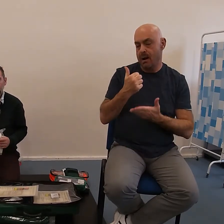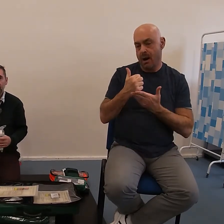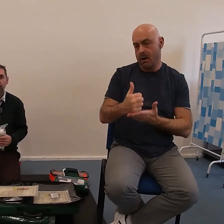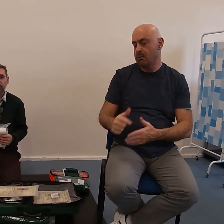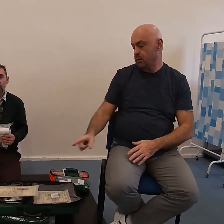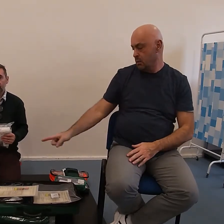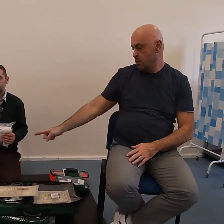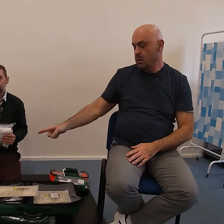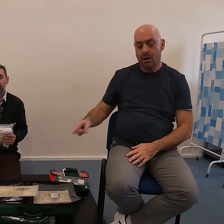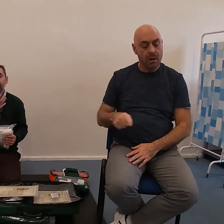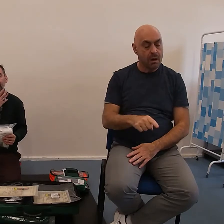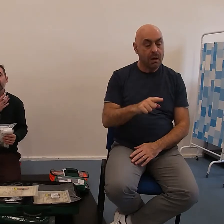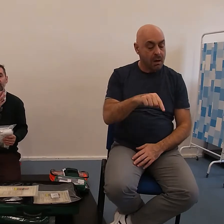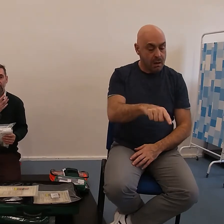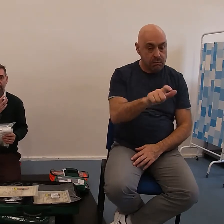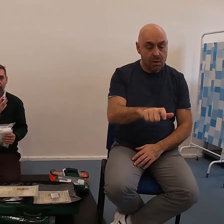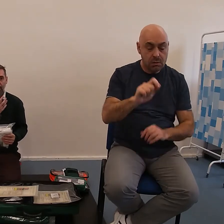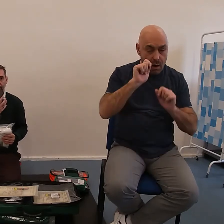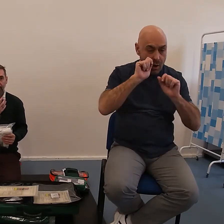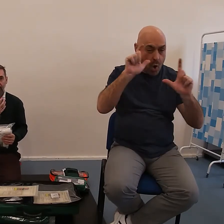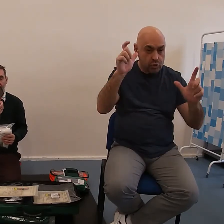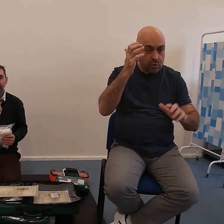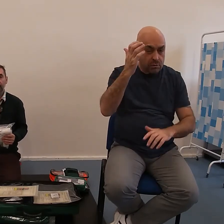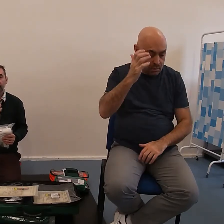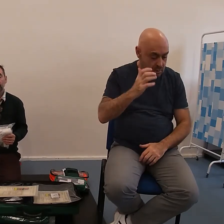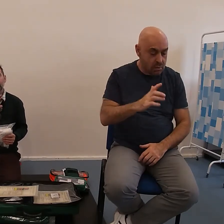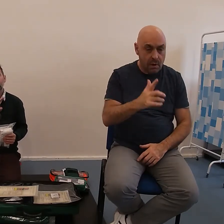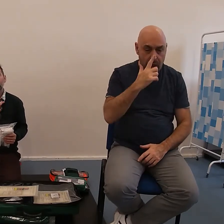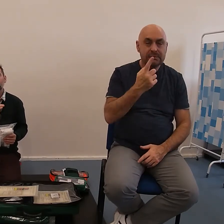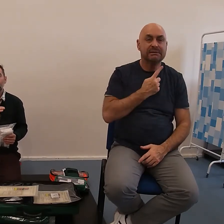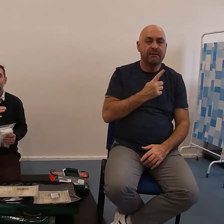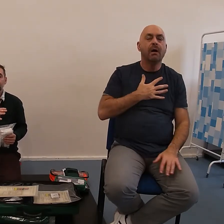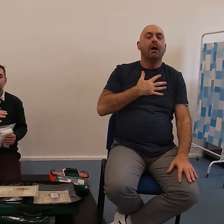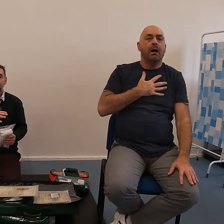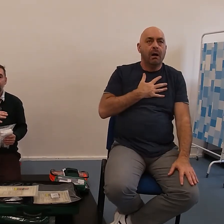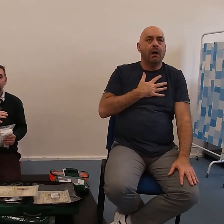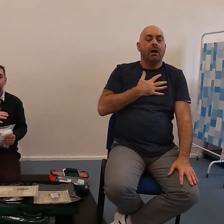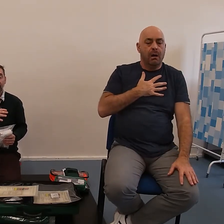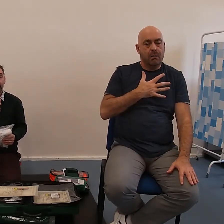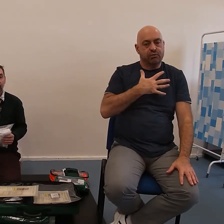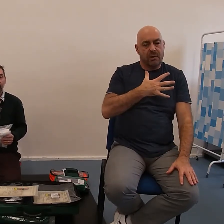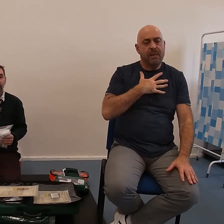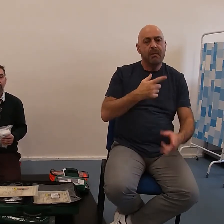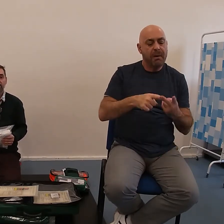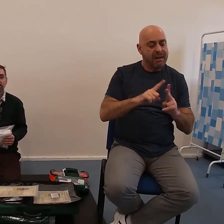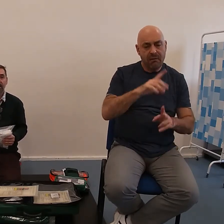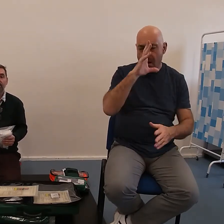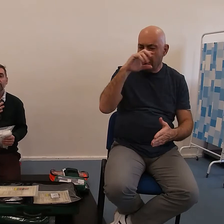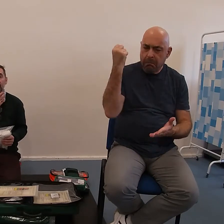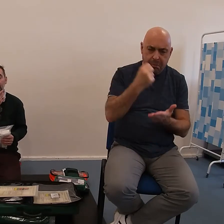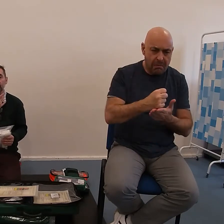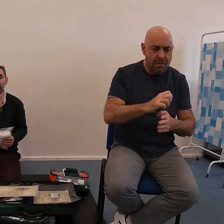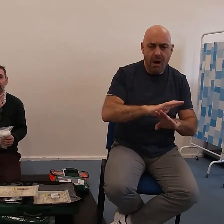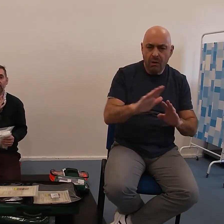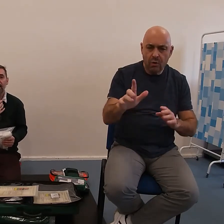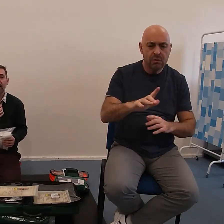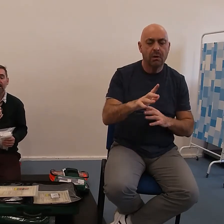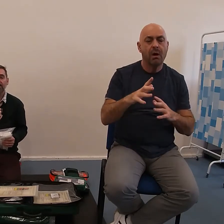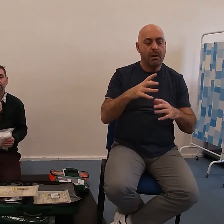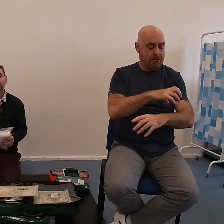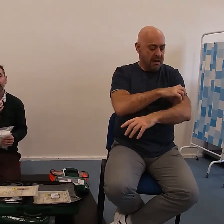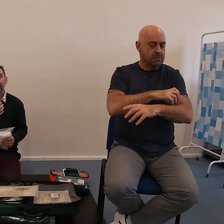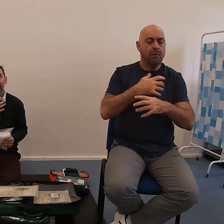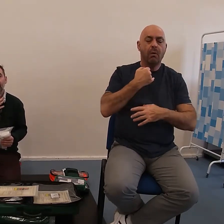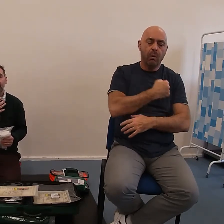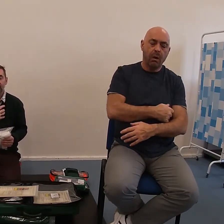A person who's conscious can manage their own airway, okay? But someone who has become unconscious, they lose muscle tone,